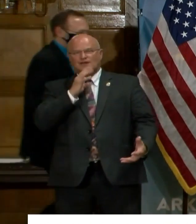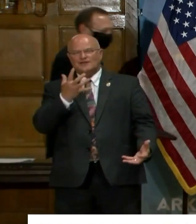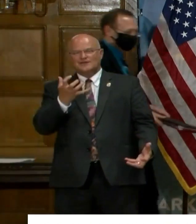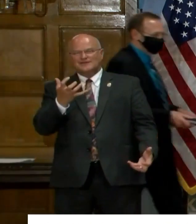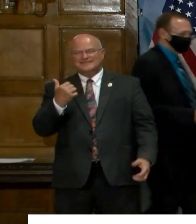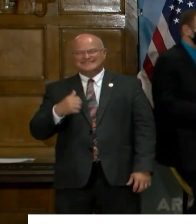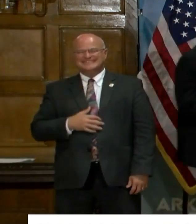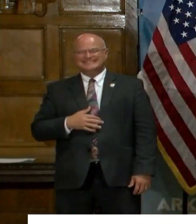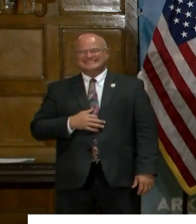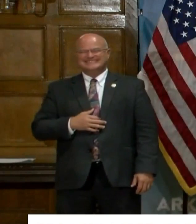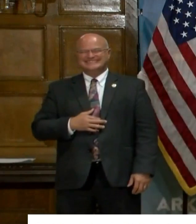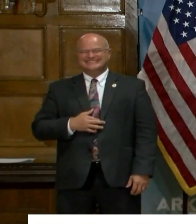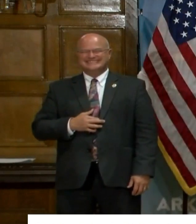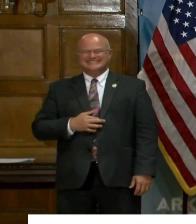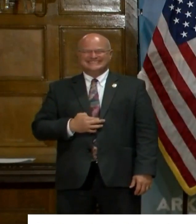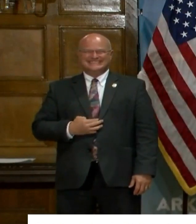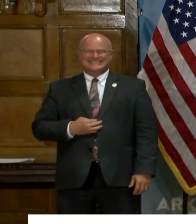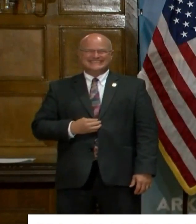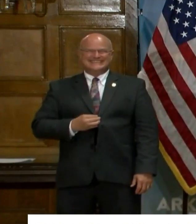there.